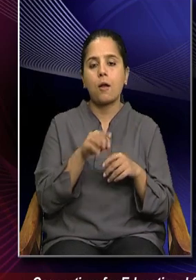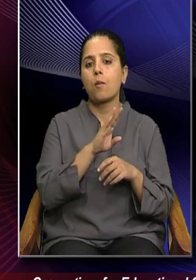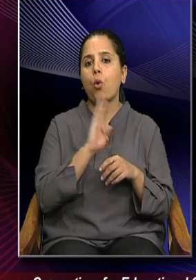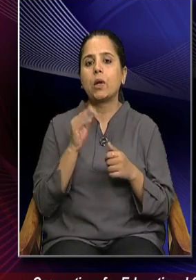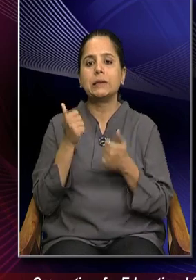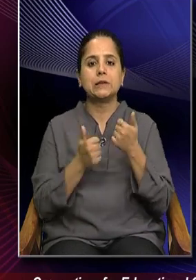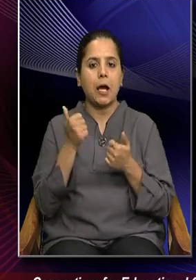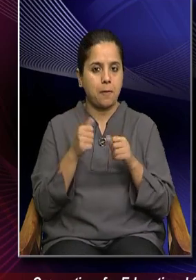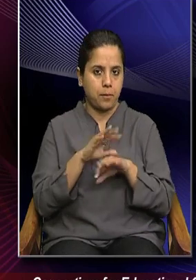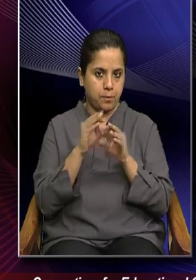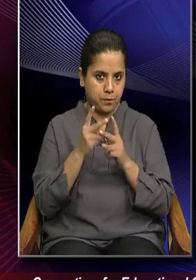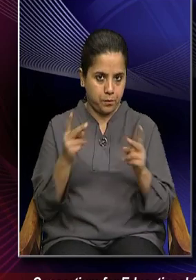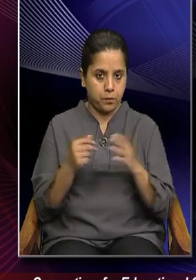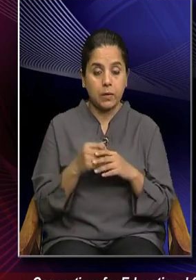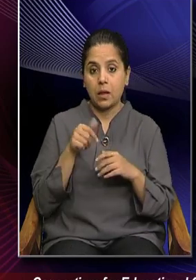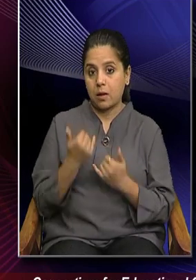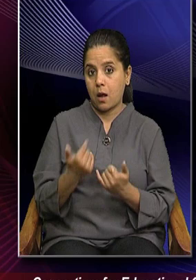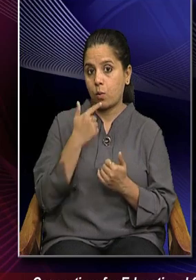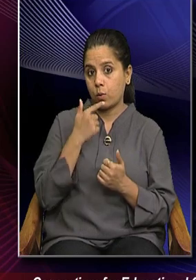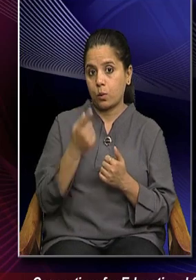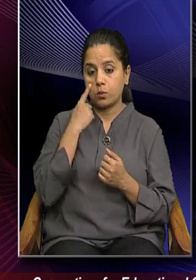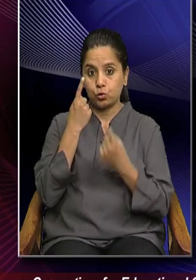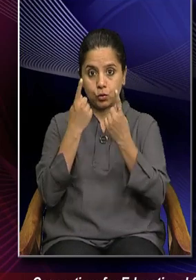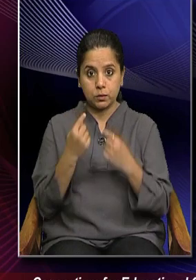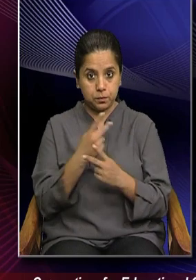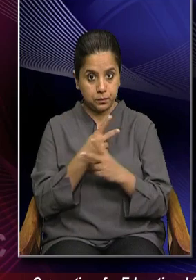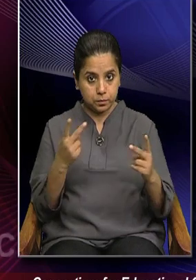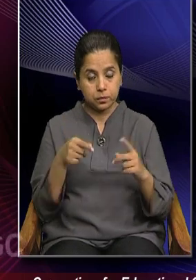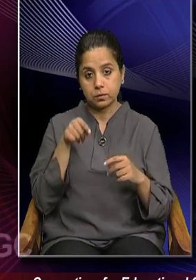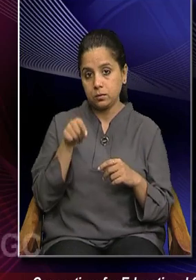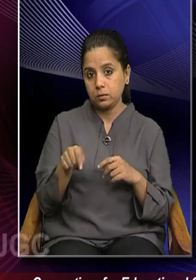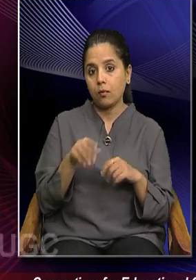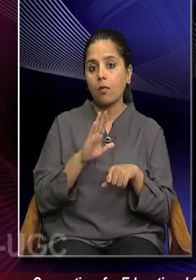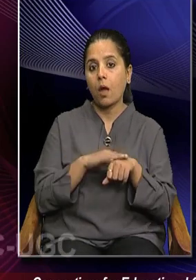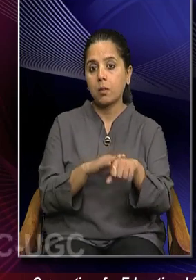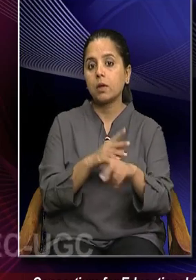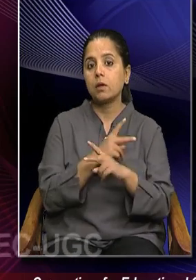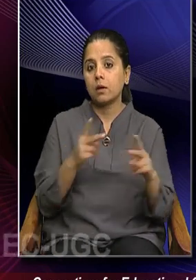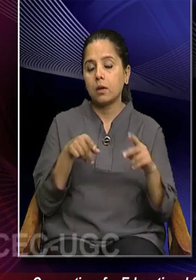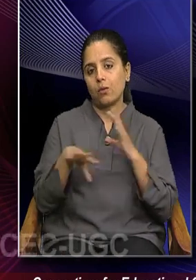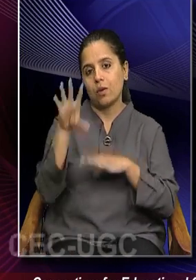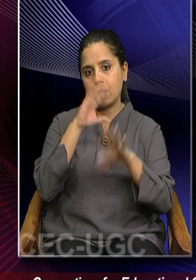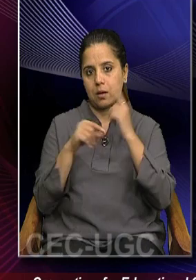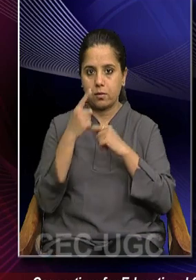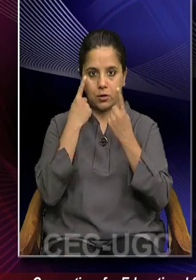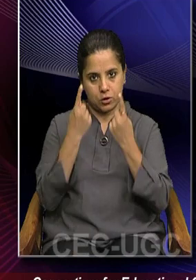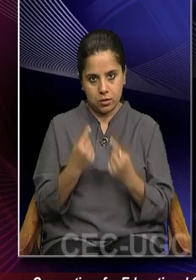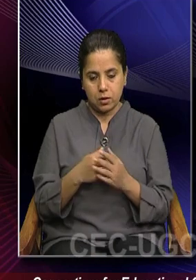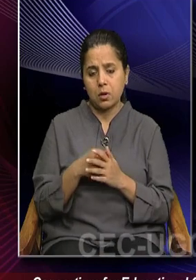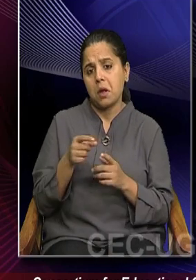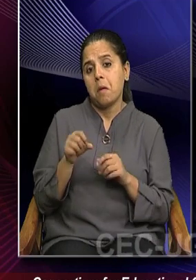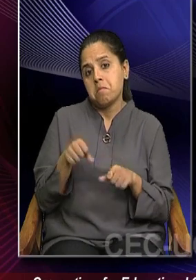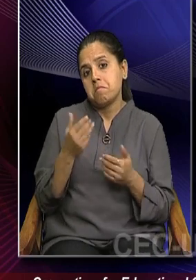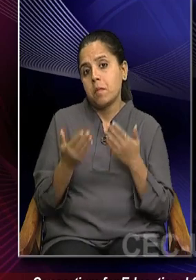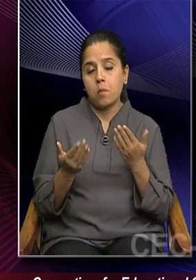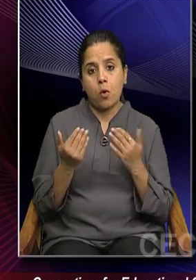exams. Now comes the assessment of the experiential learning. It can